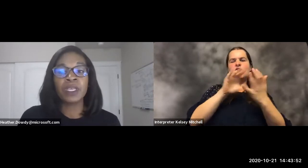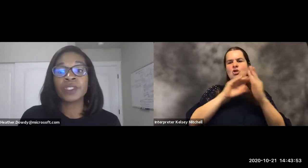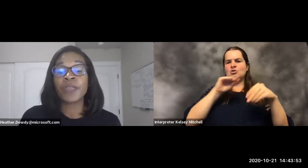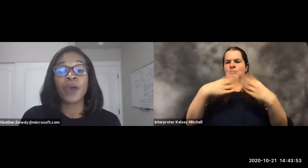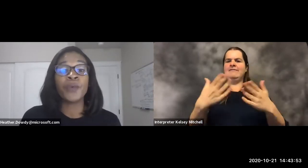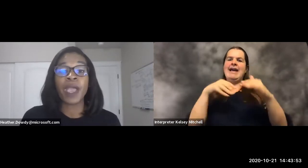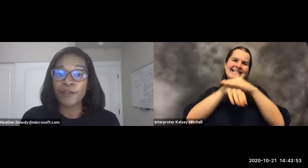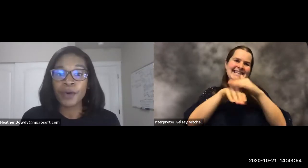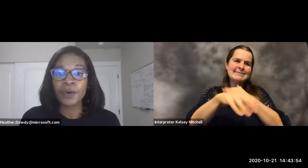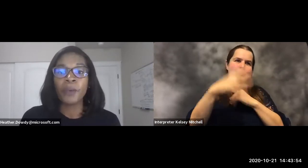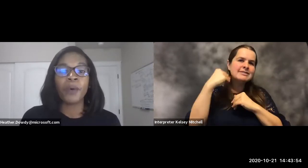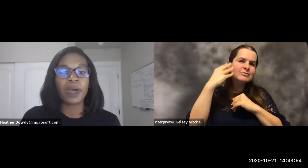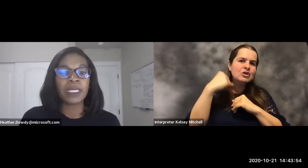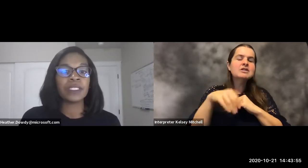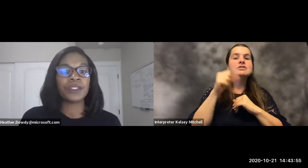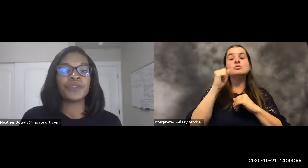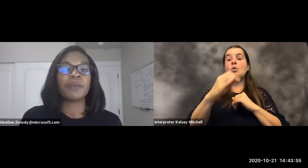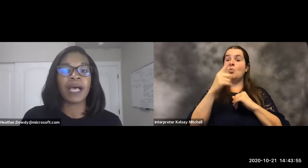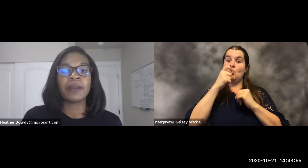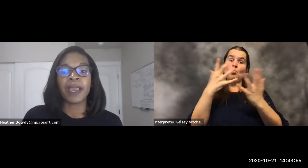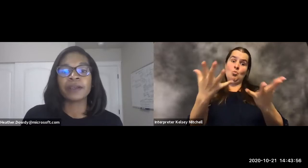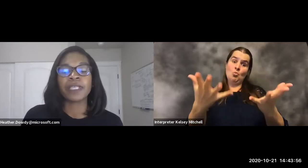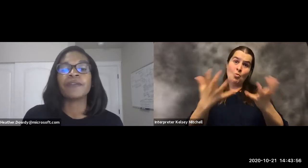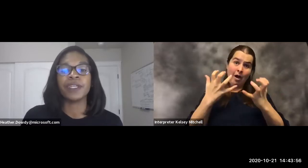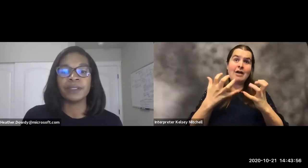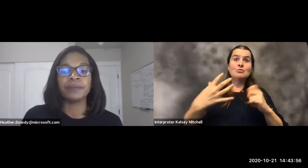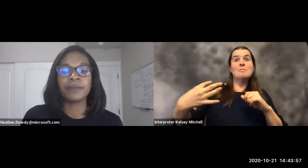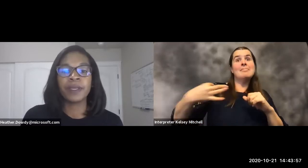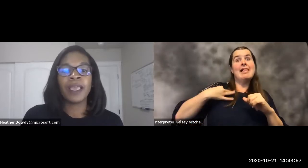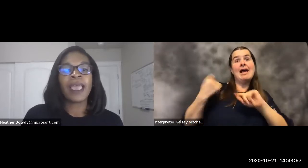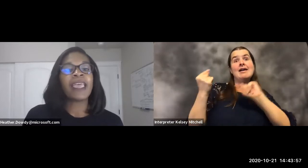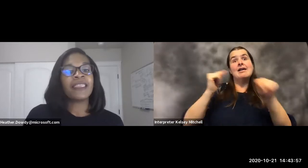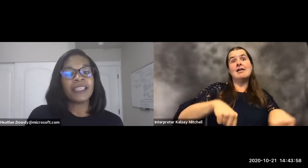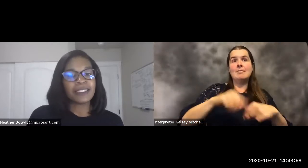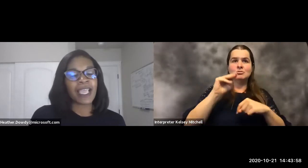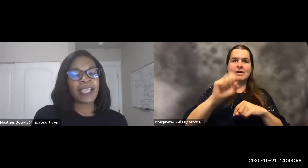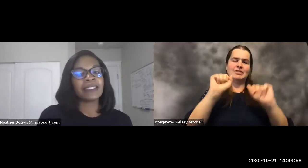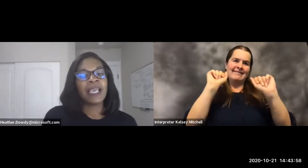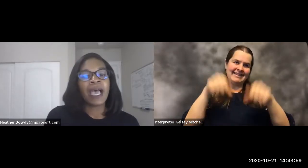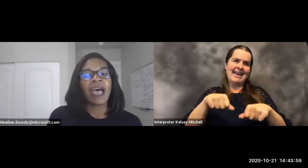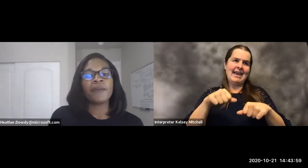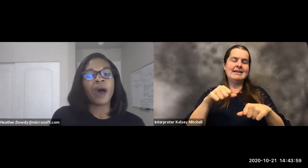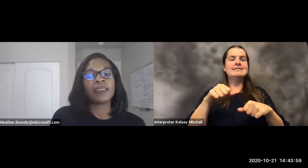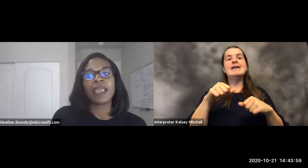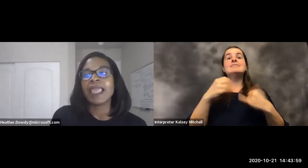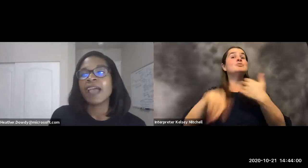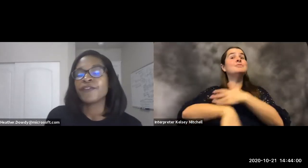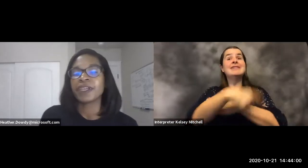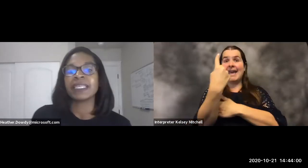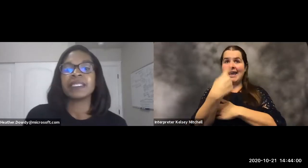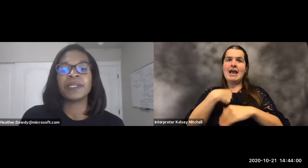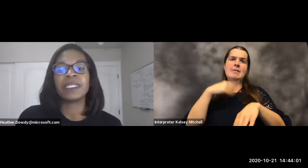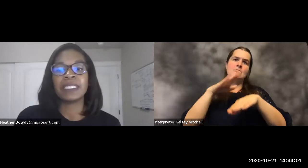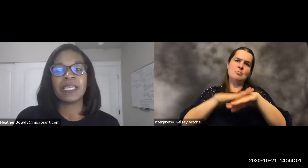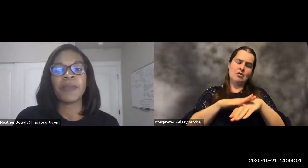experience so that whoever wanted to apply to Microsoft could. And these days, I'm on the AI